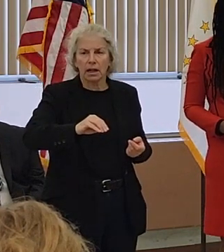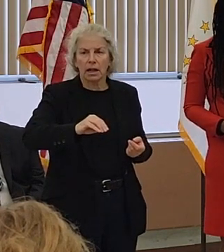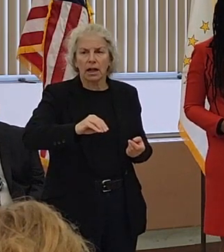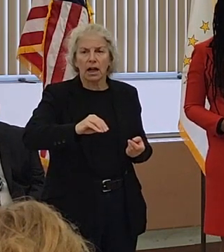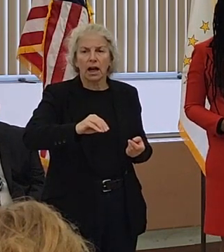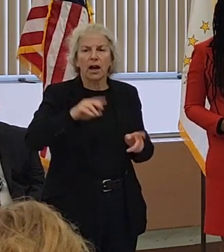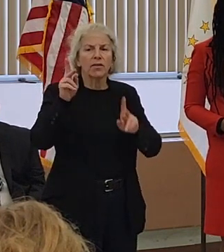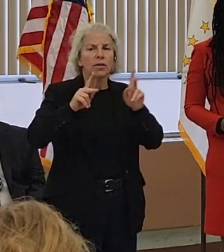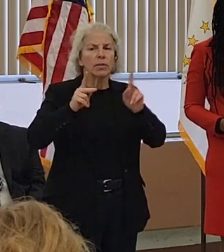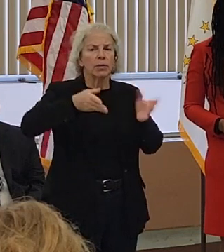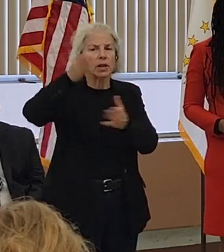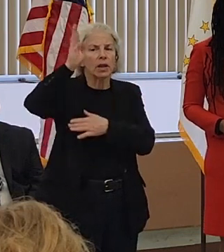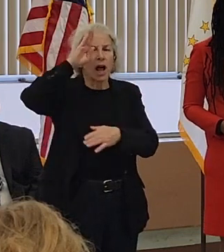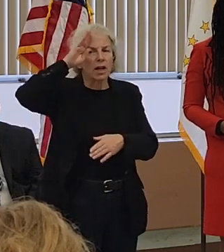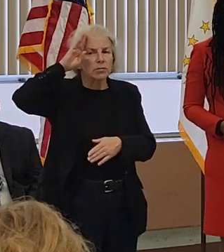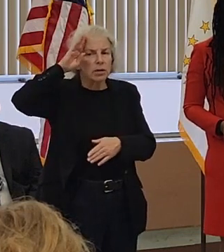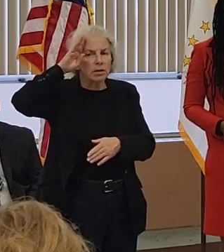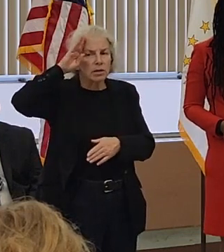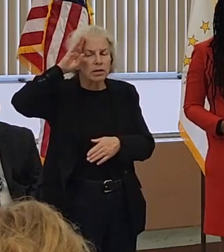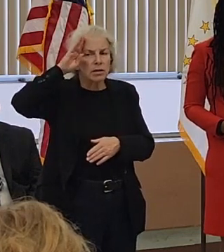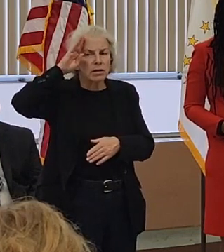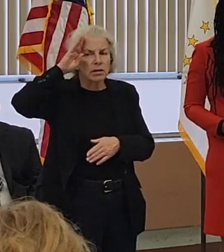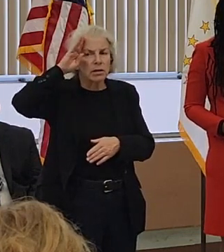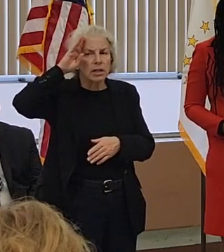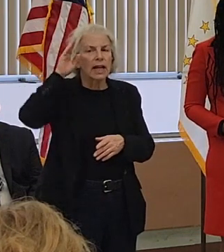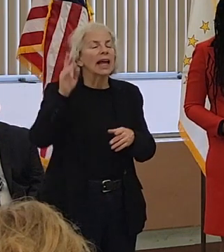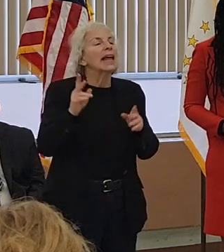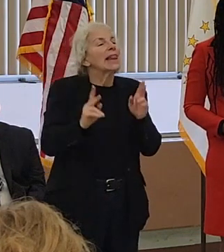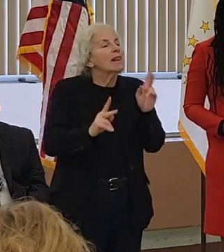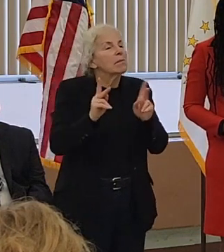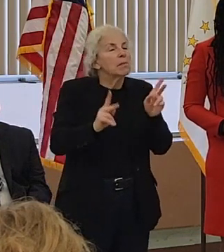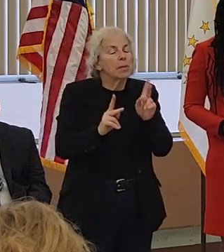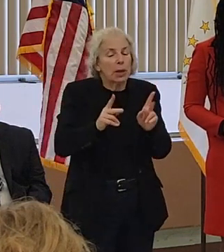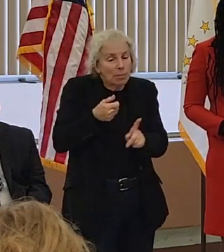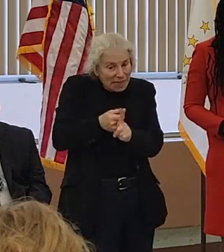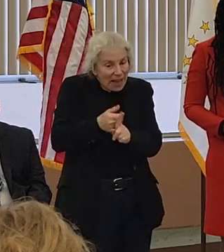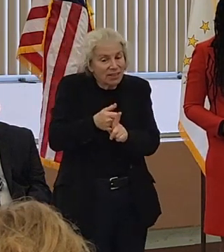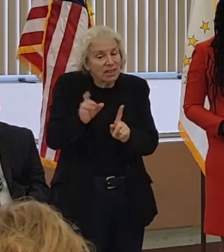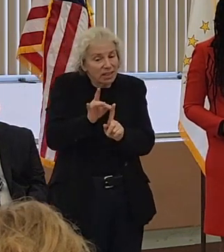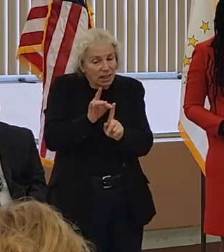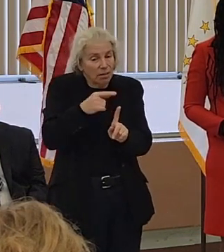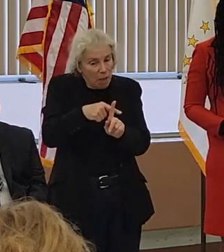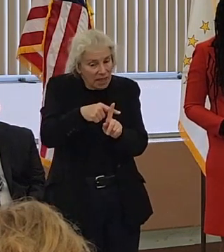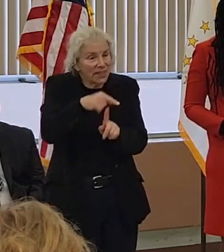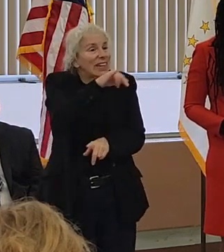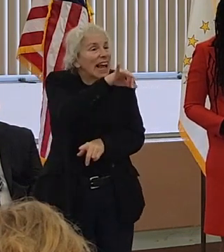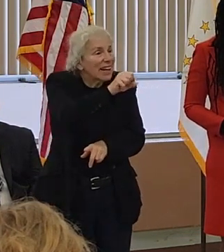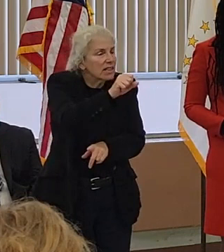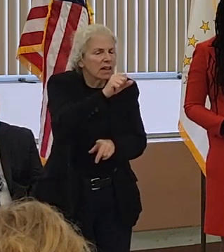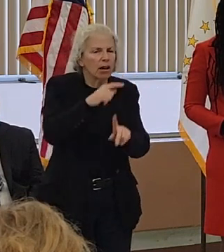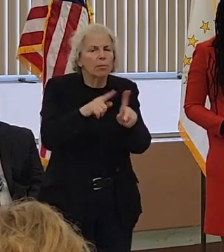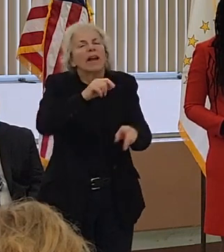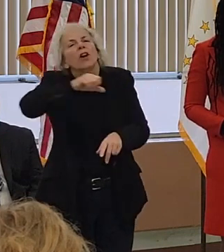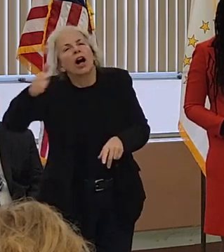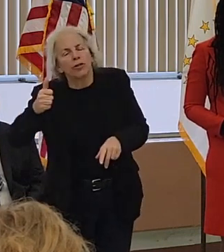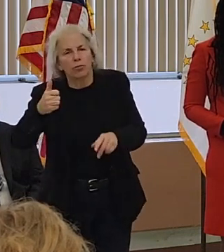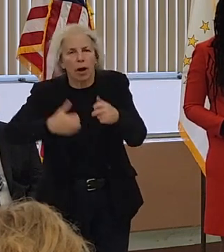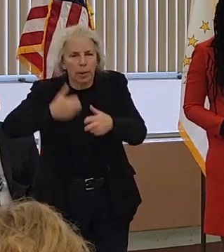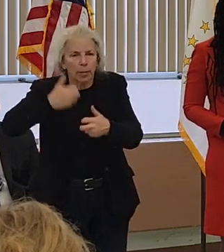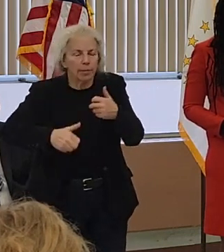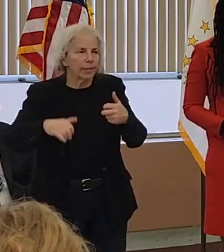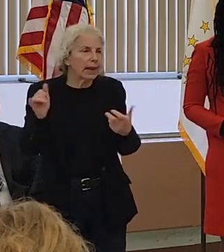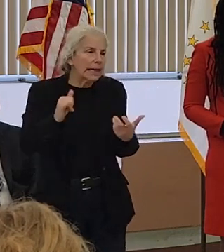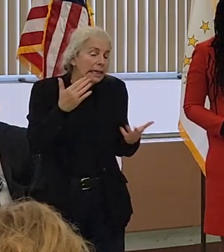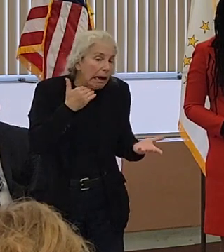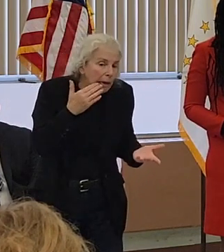are incidental, where COVID is present but was not the precipitating factor in hospitalizations. Will organizations like Care